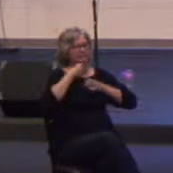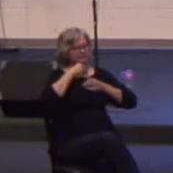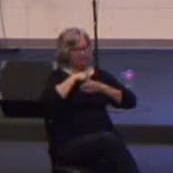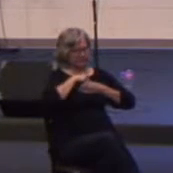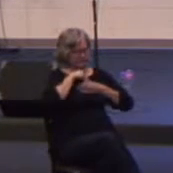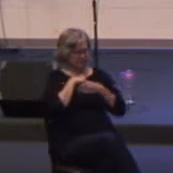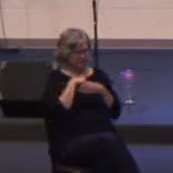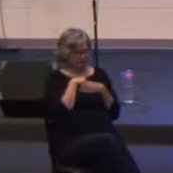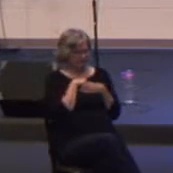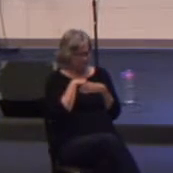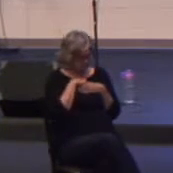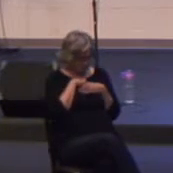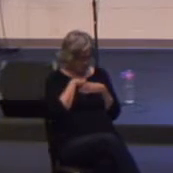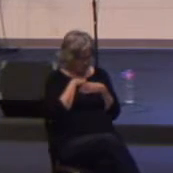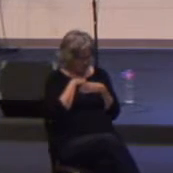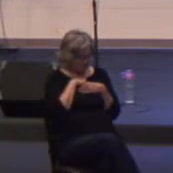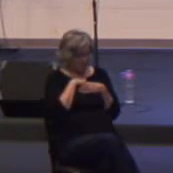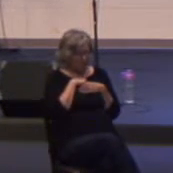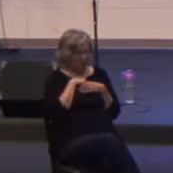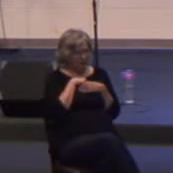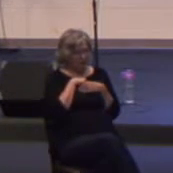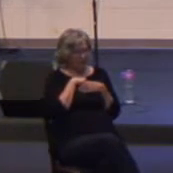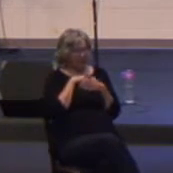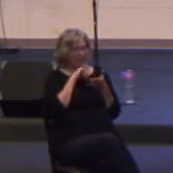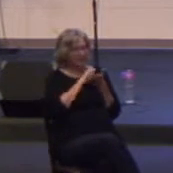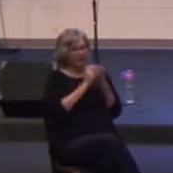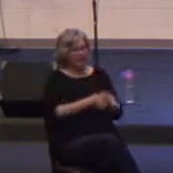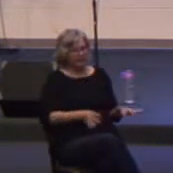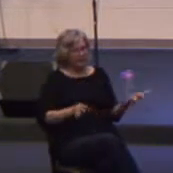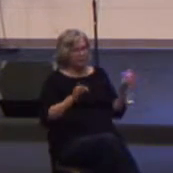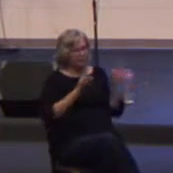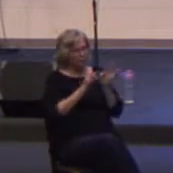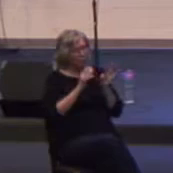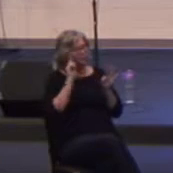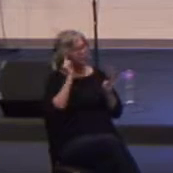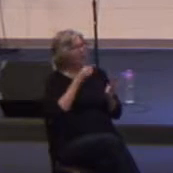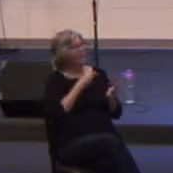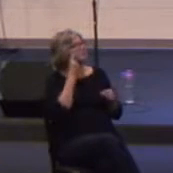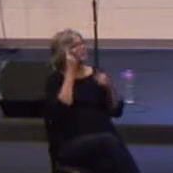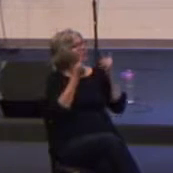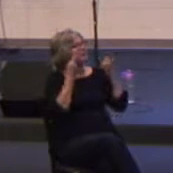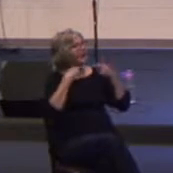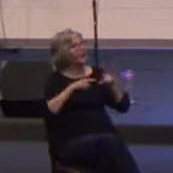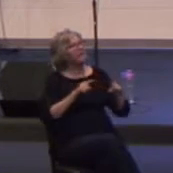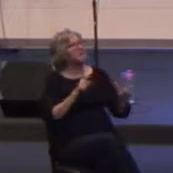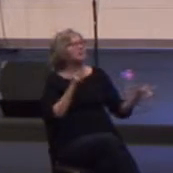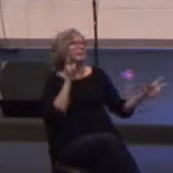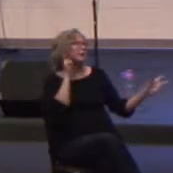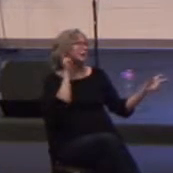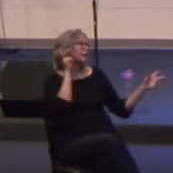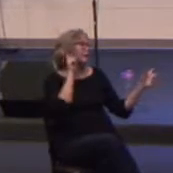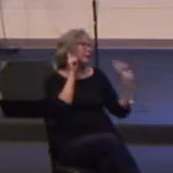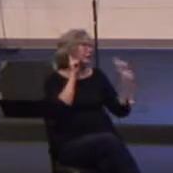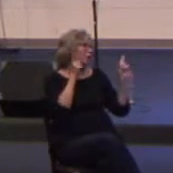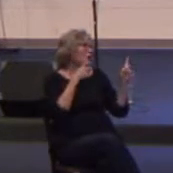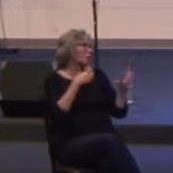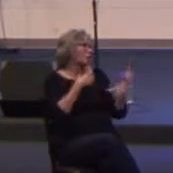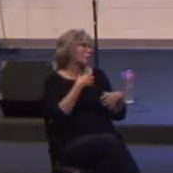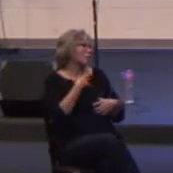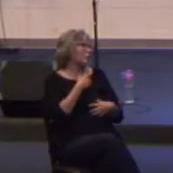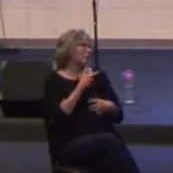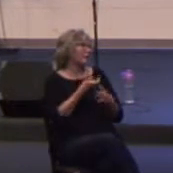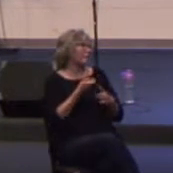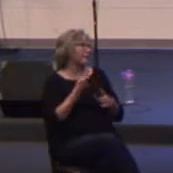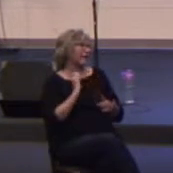there. And that's particularly crucial for us to consider when we hear the grumbling coming out of our own mouths.